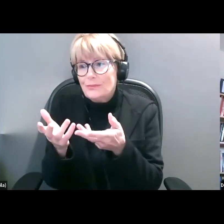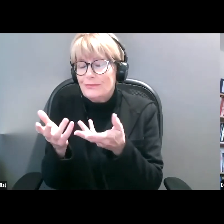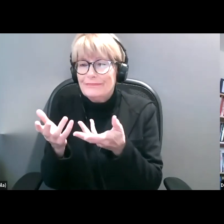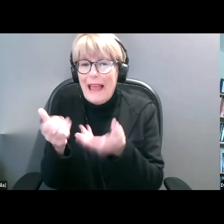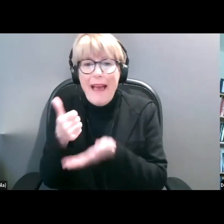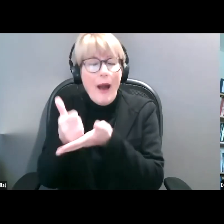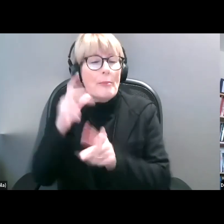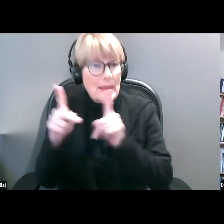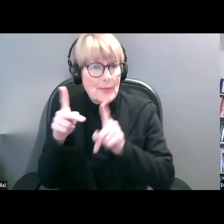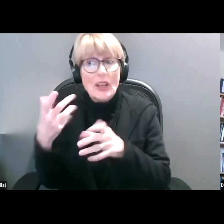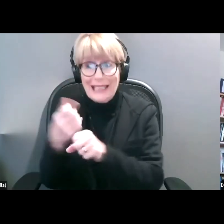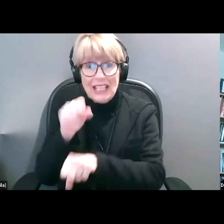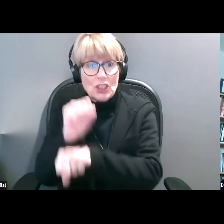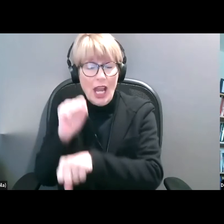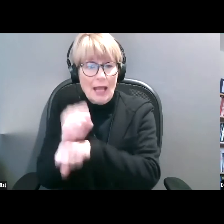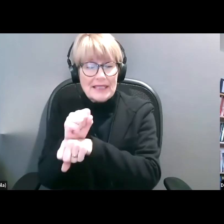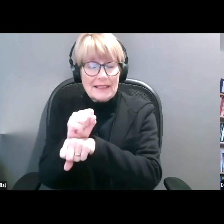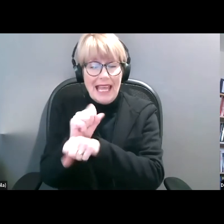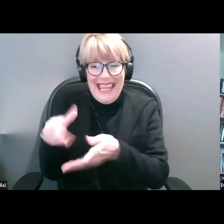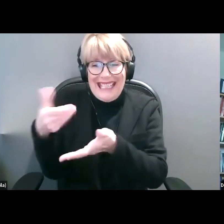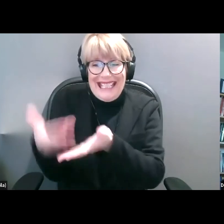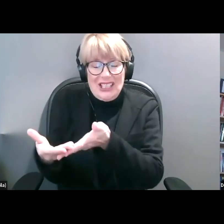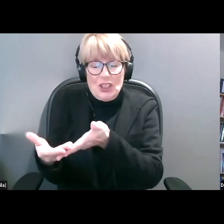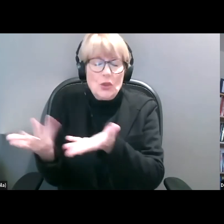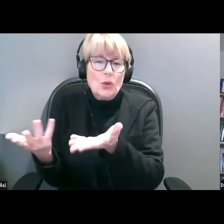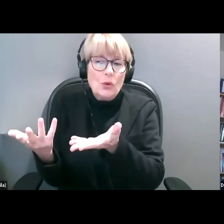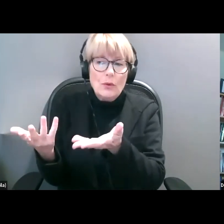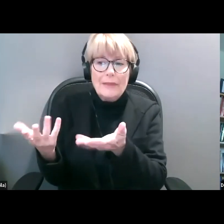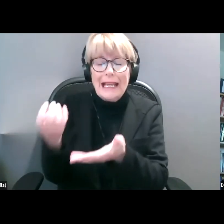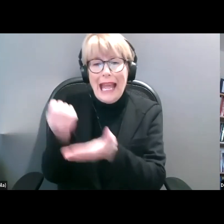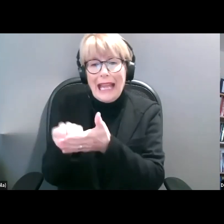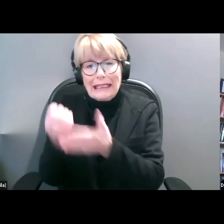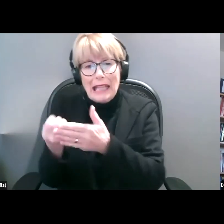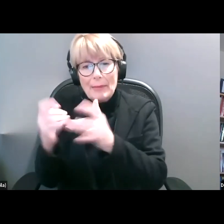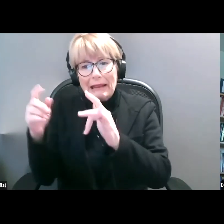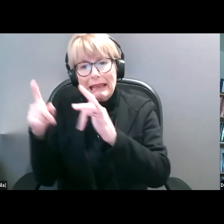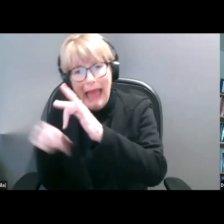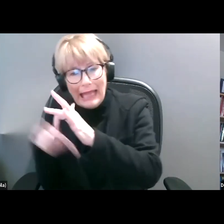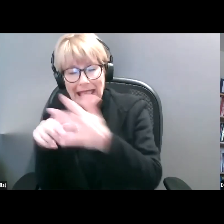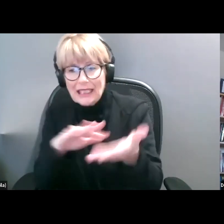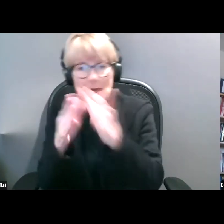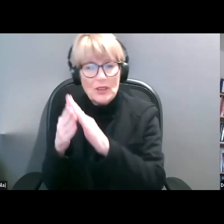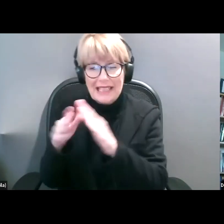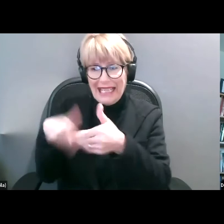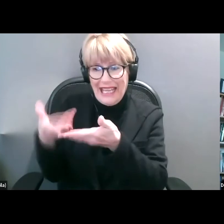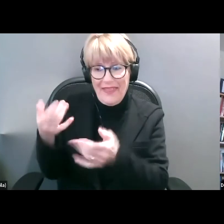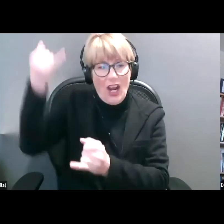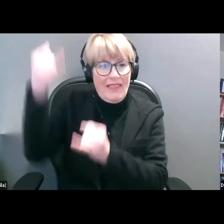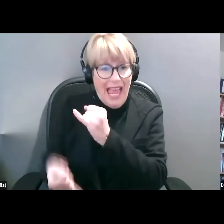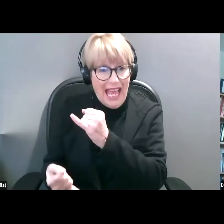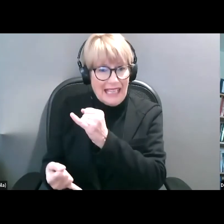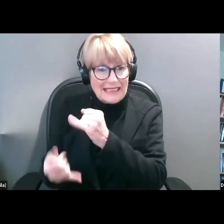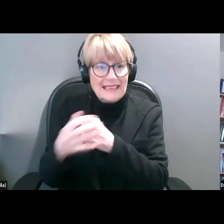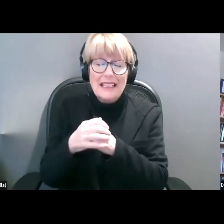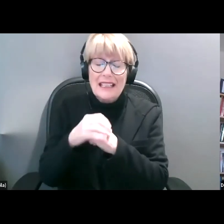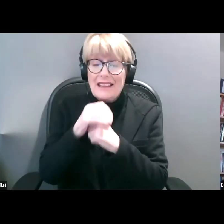color last and often don't have the impact that it does in majority communities. And